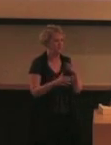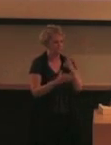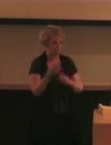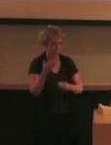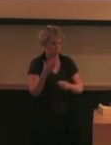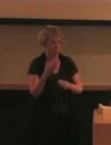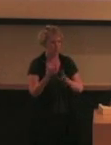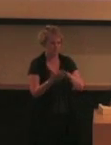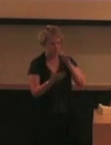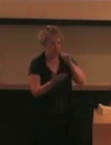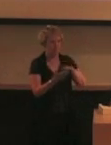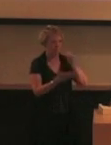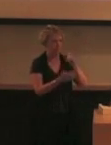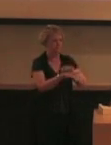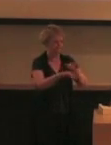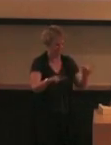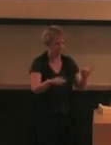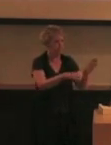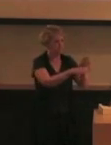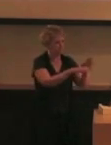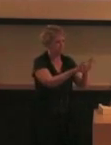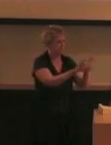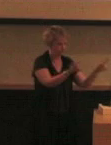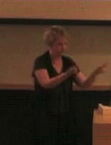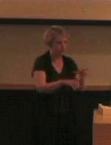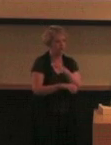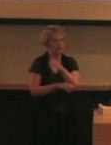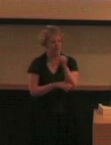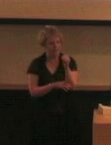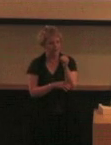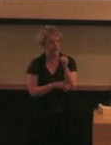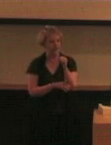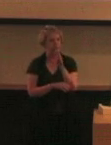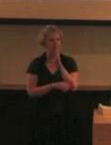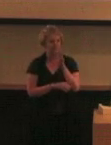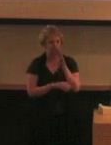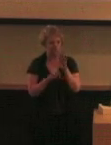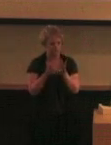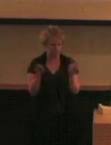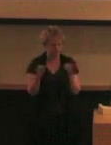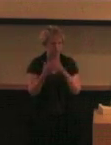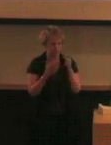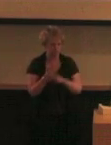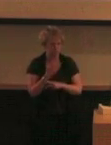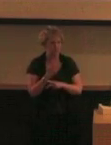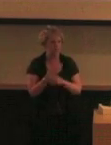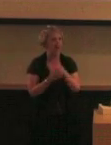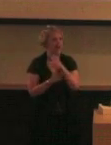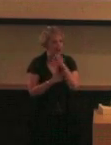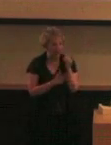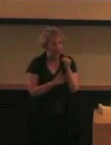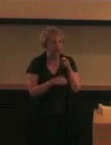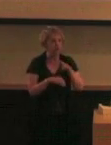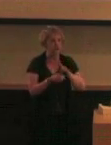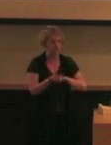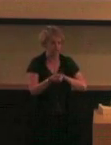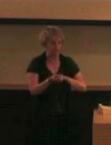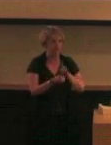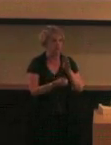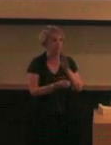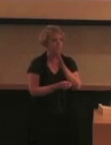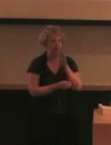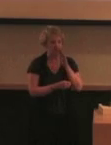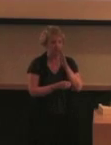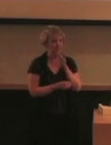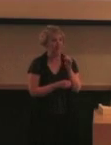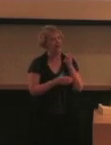So, doing a business degree, bachelor's degree program, as well as a nursing bachelor's degree program